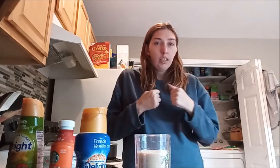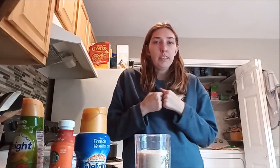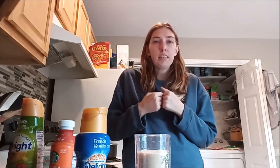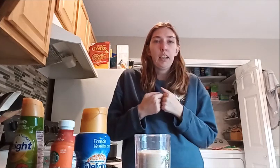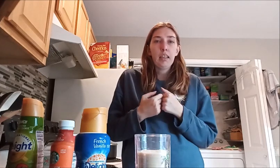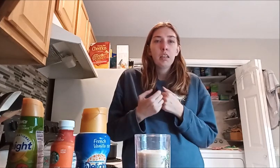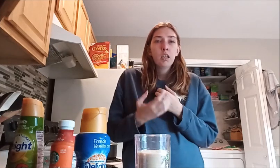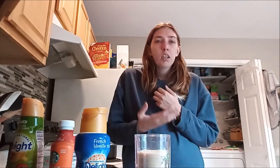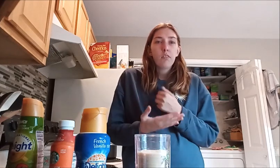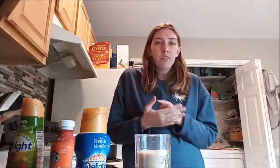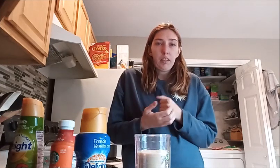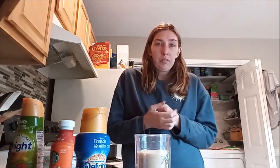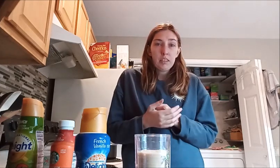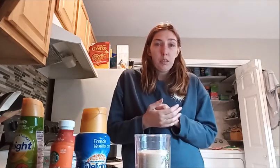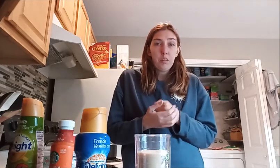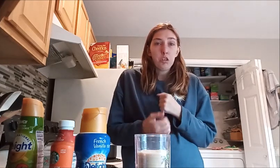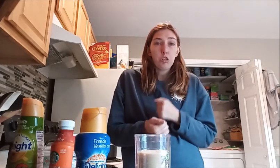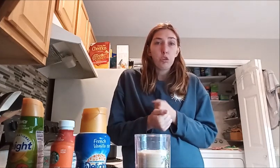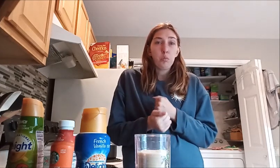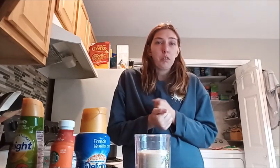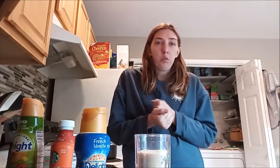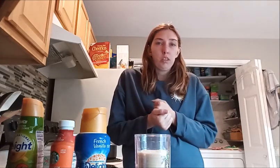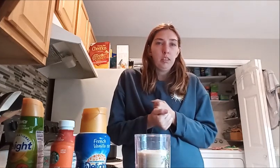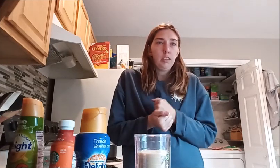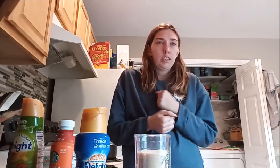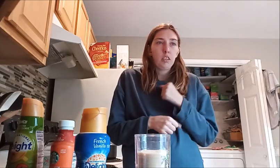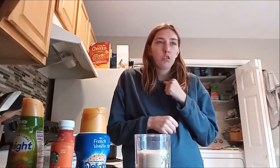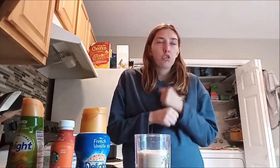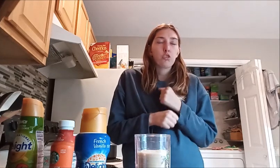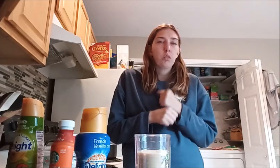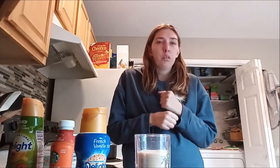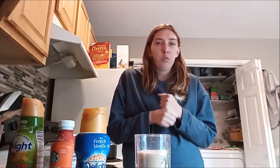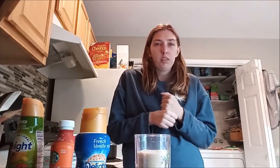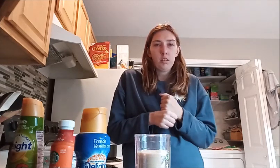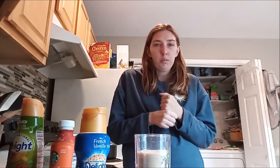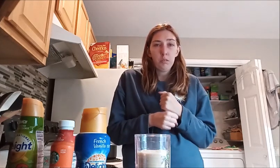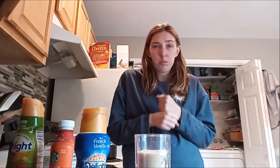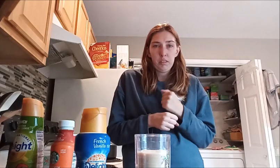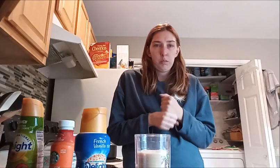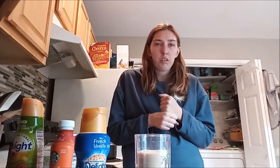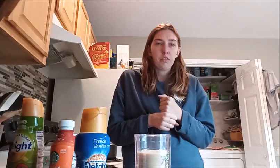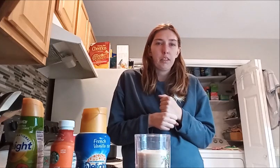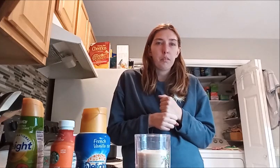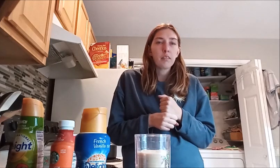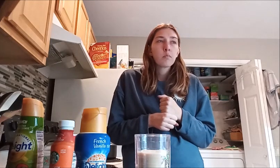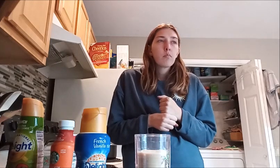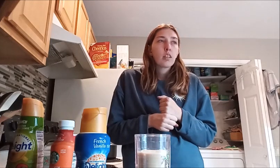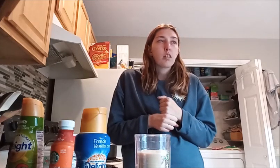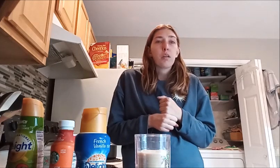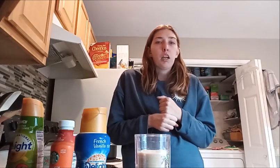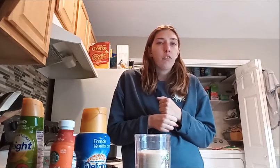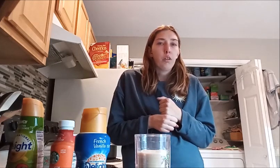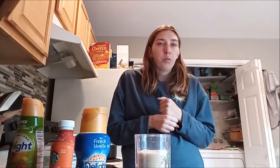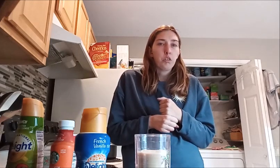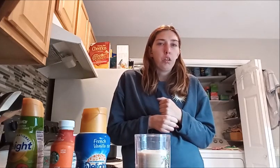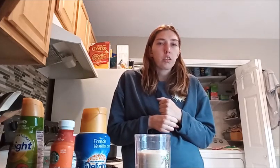is that family time is super important. It's like extremely important to be able to spend time with your family, no matter how far apart you are,